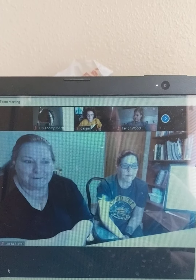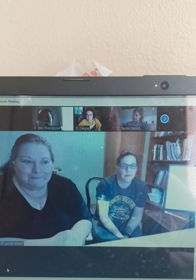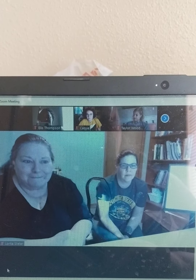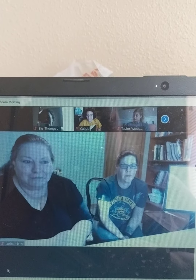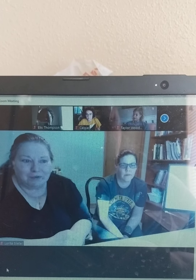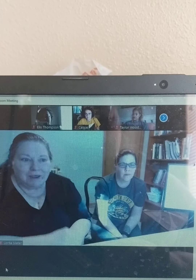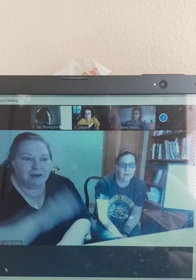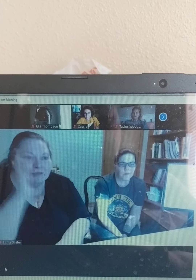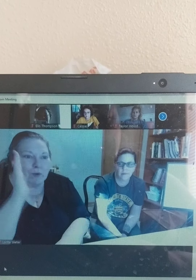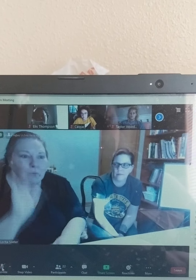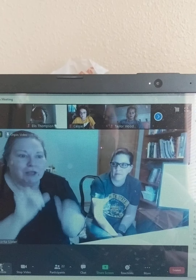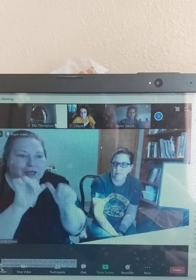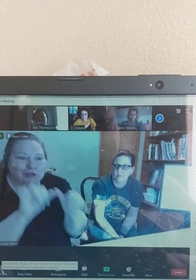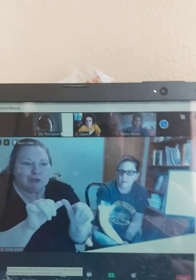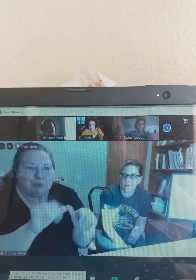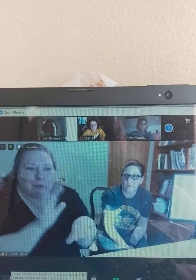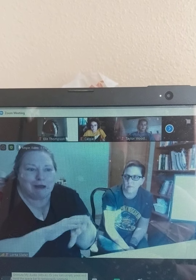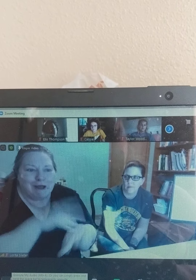Okay.